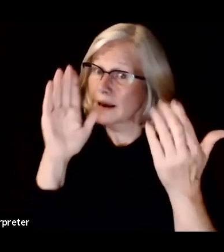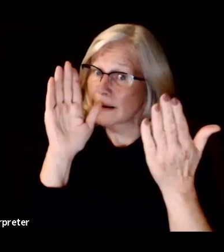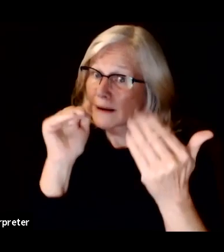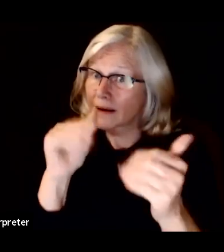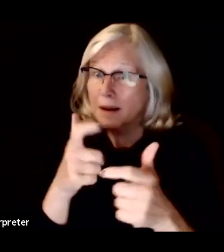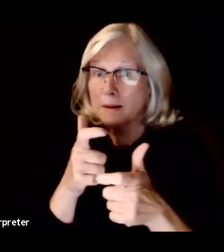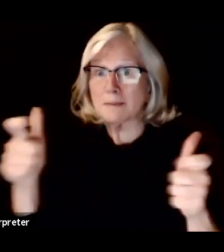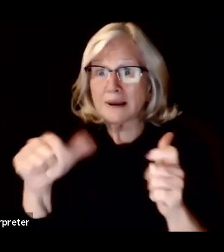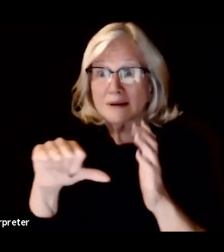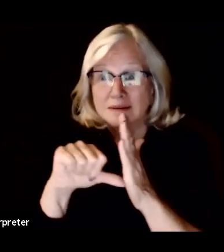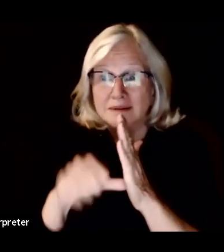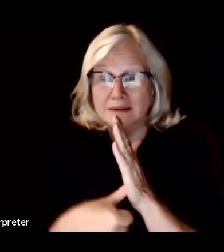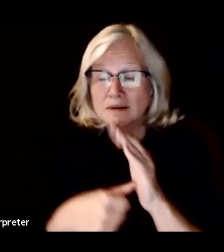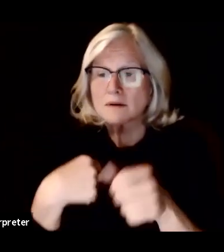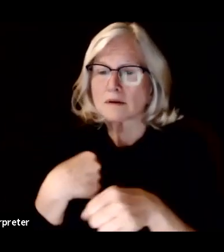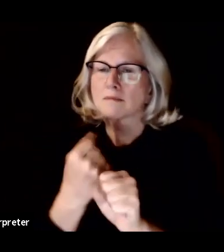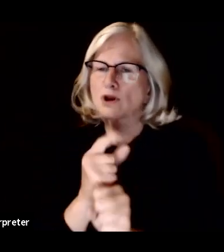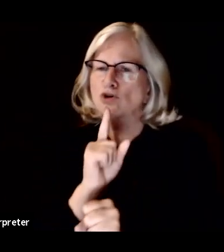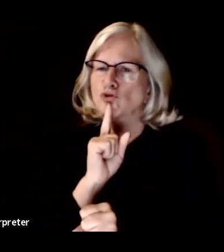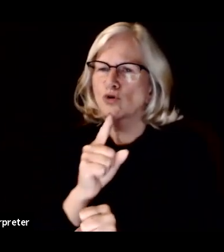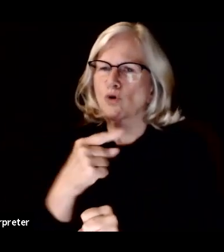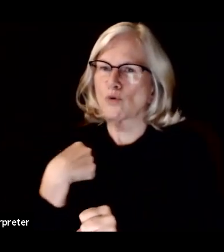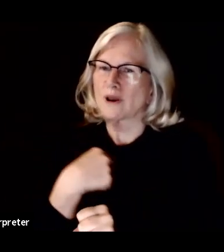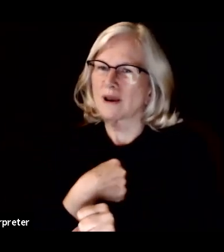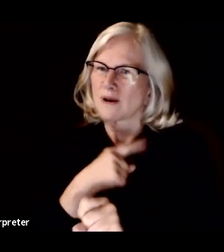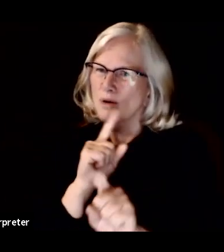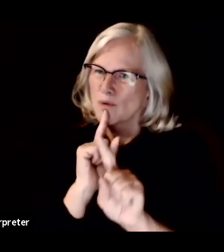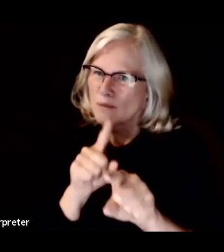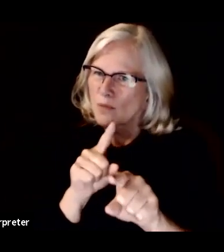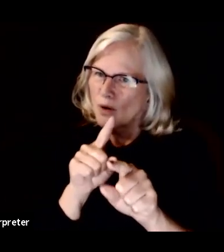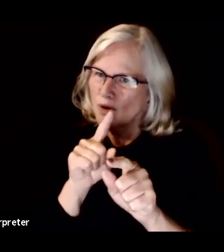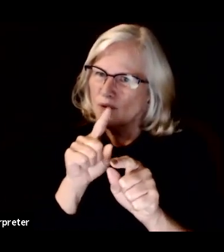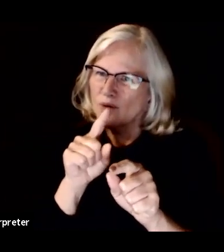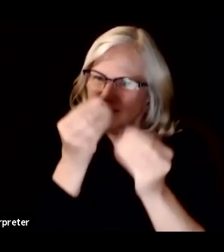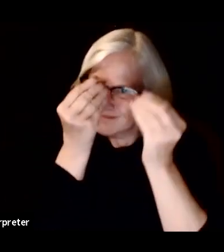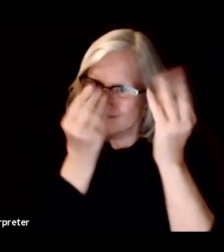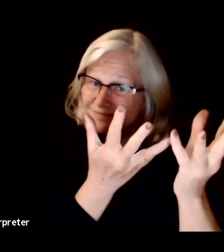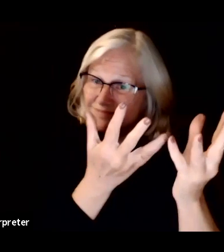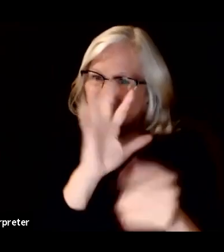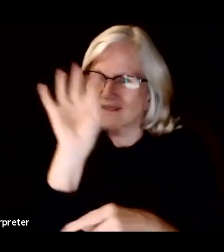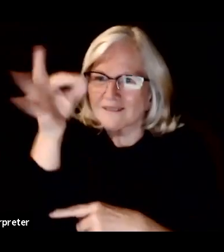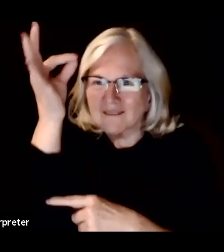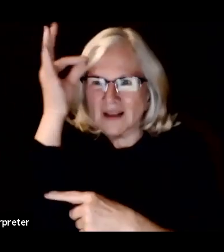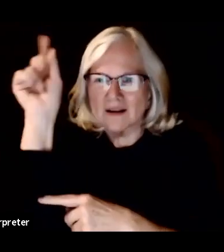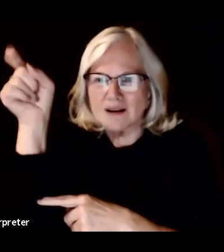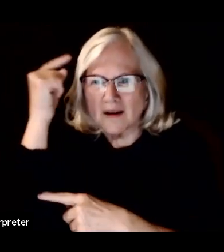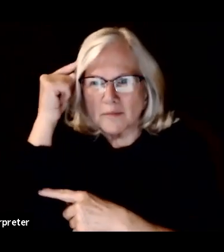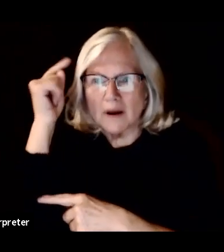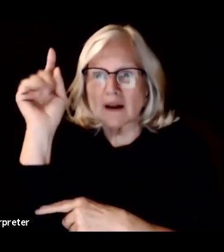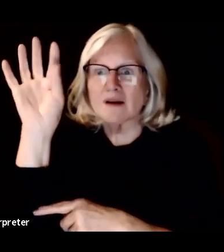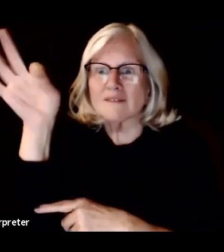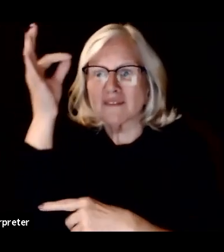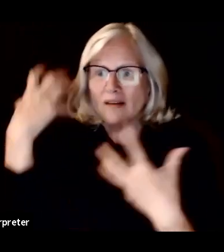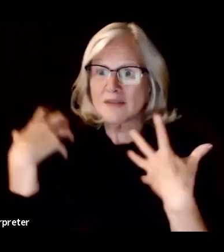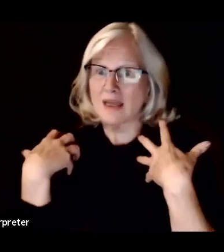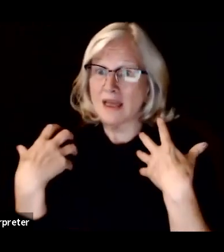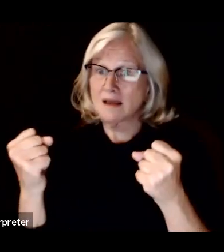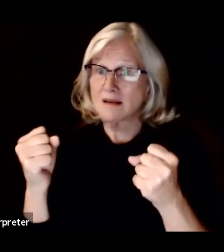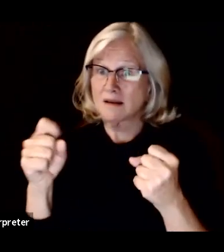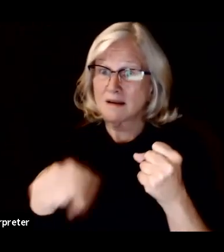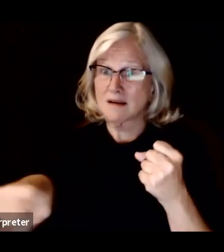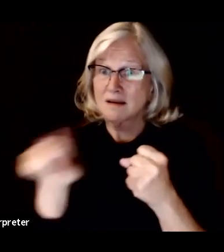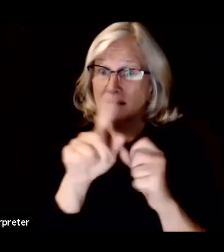sure that we're reporting data to the federal government and federal health officials. And that is an important part of